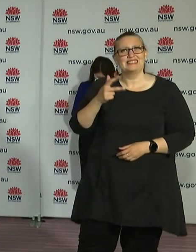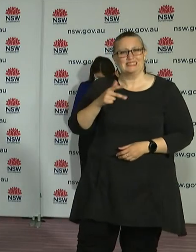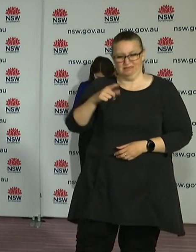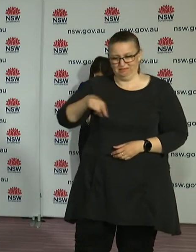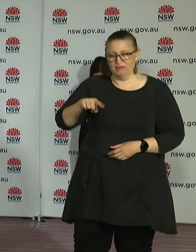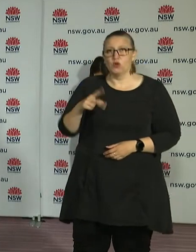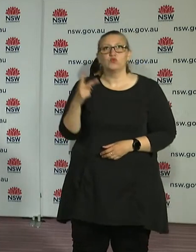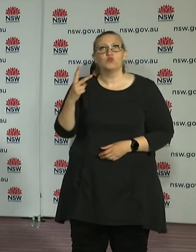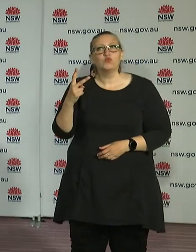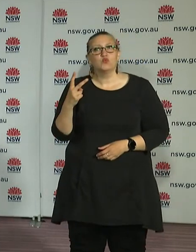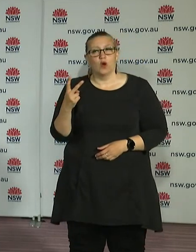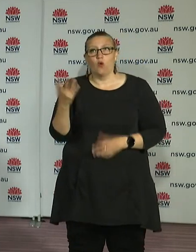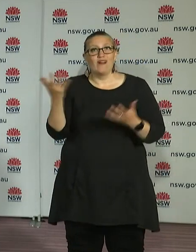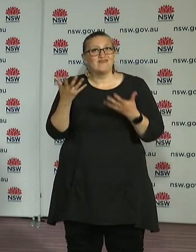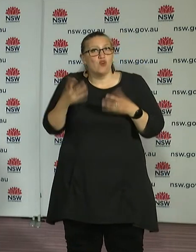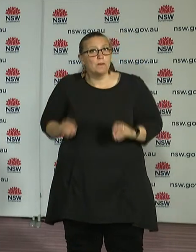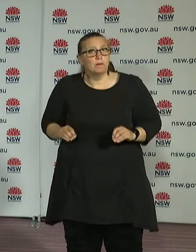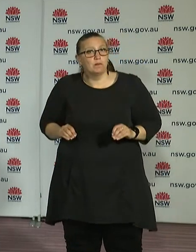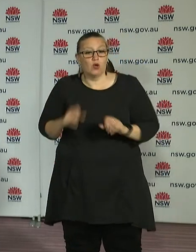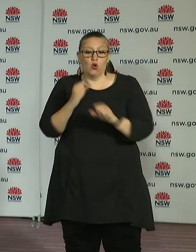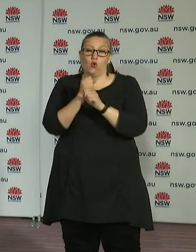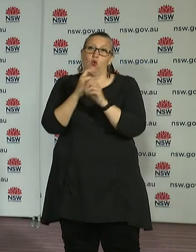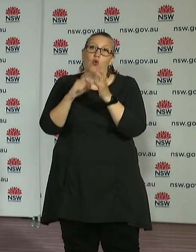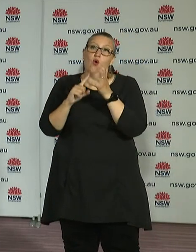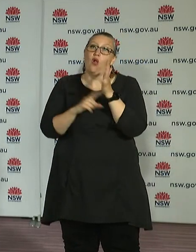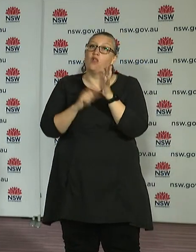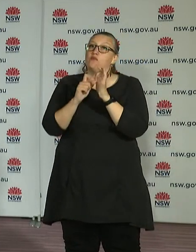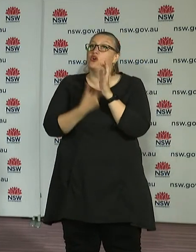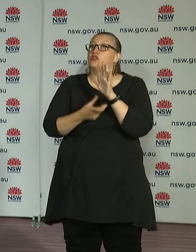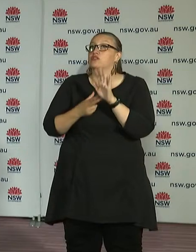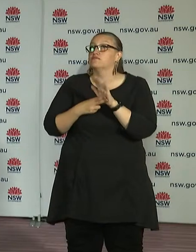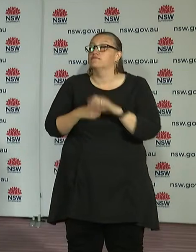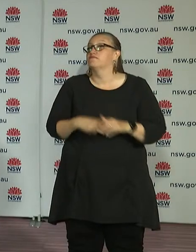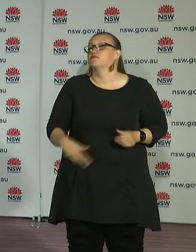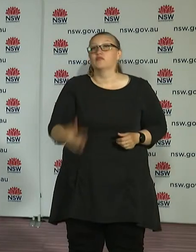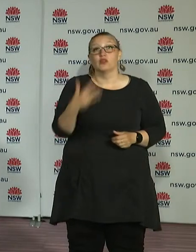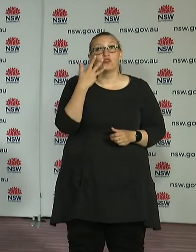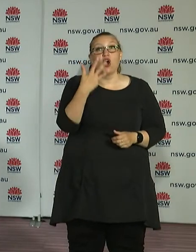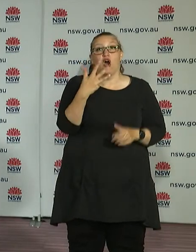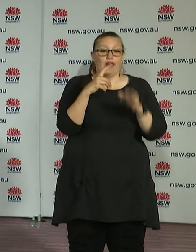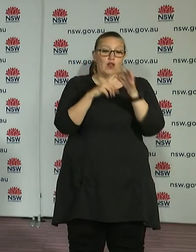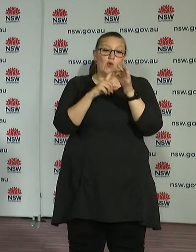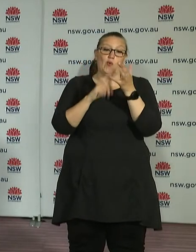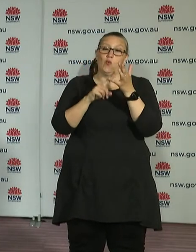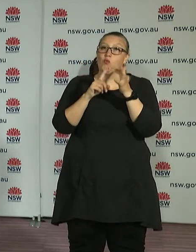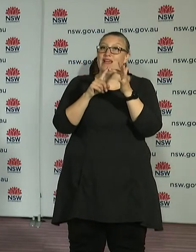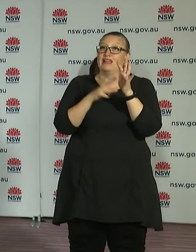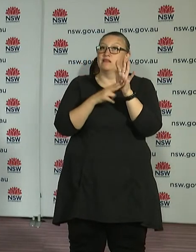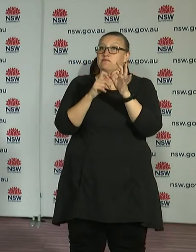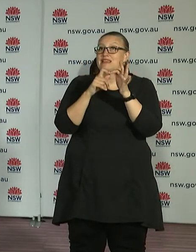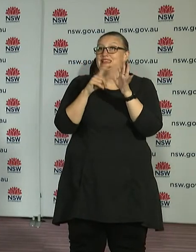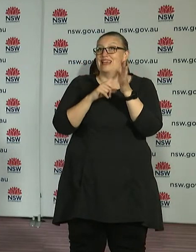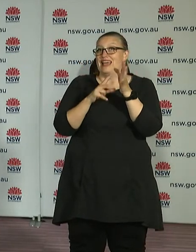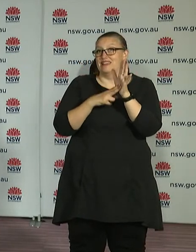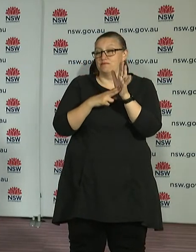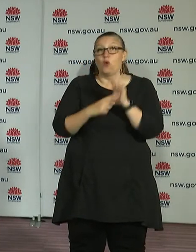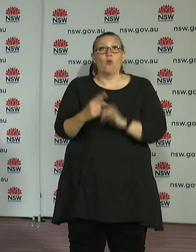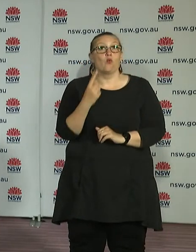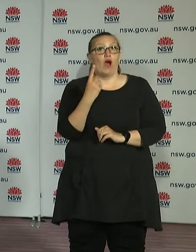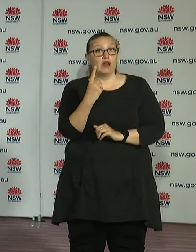18, 2 new cases are in Goulburn, 9 are in Queanbeyan, 1 is in